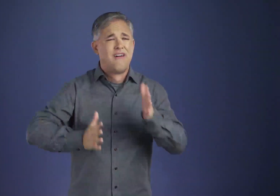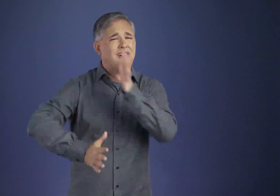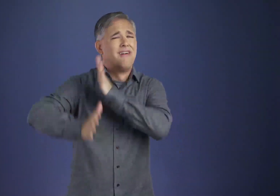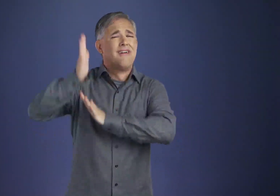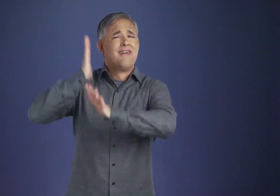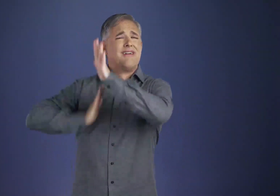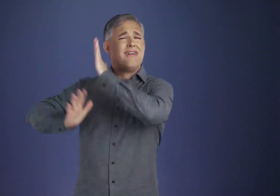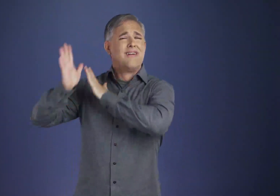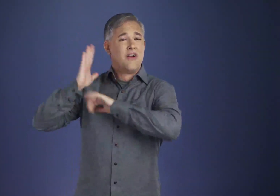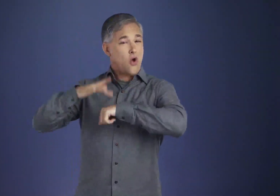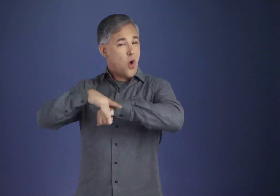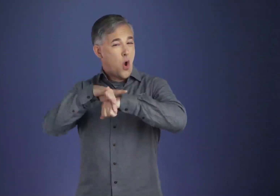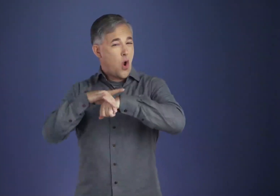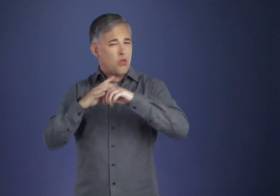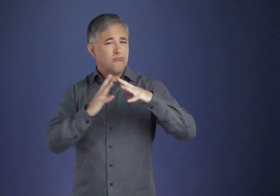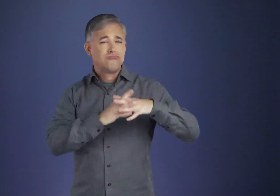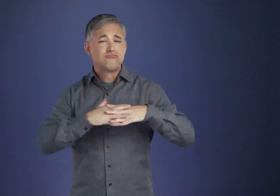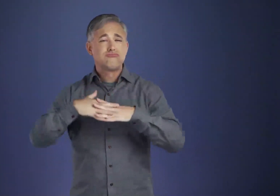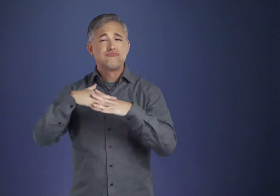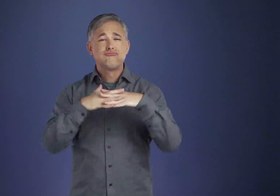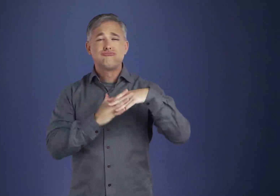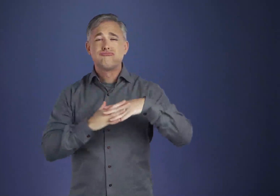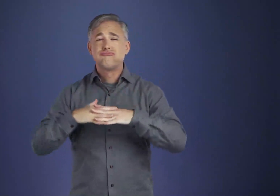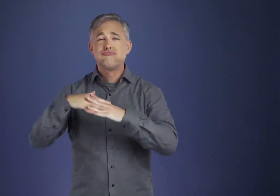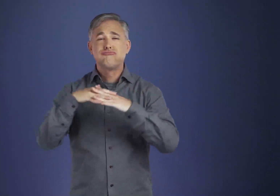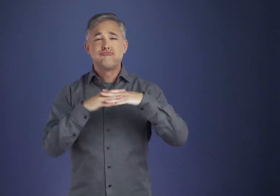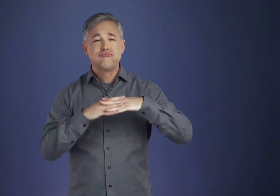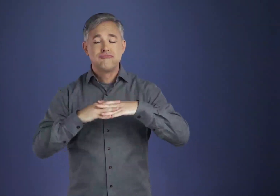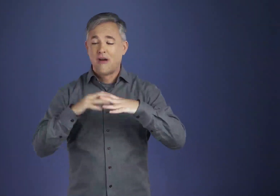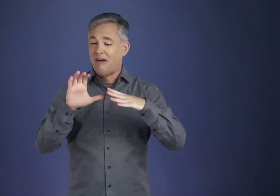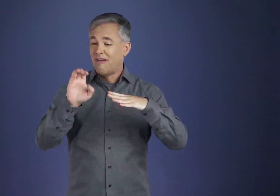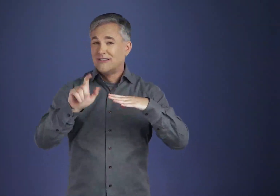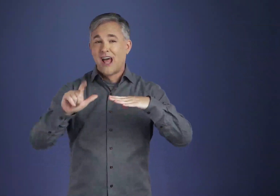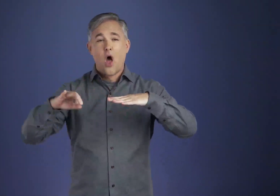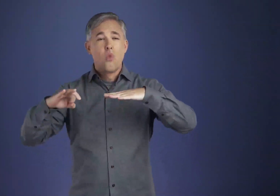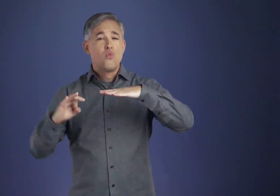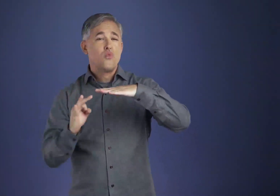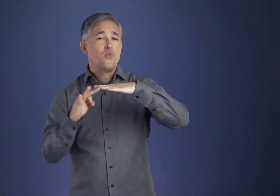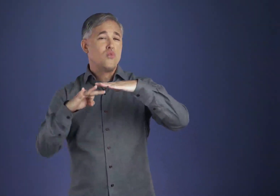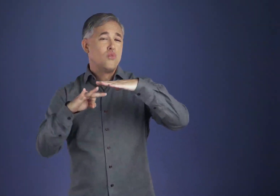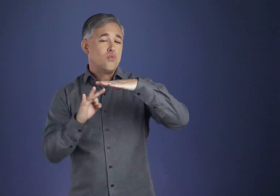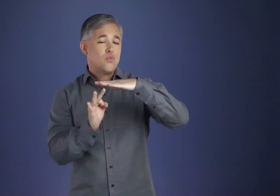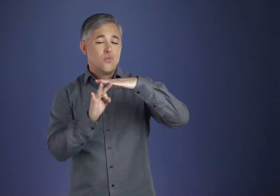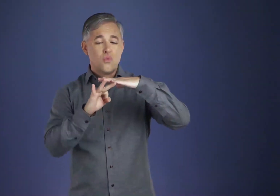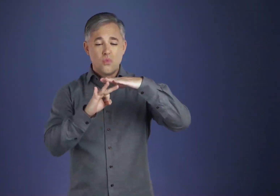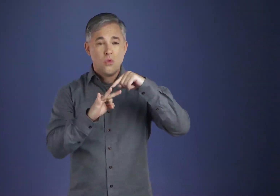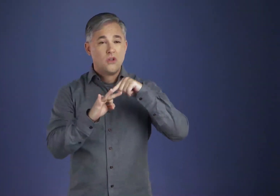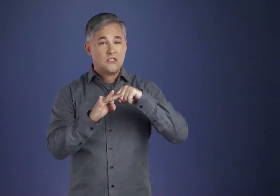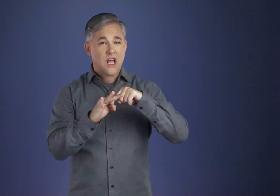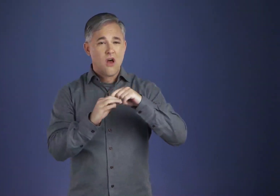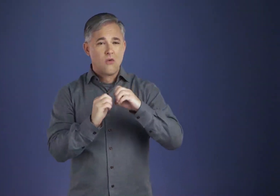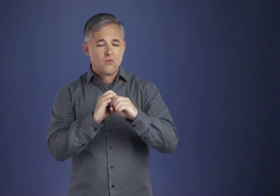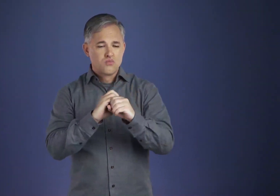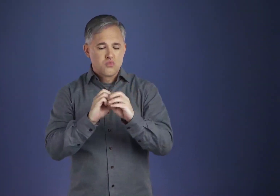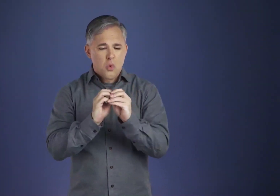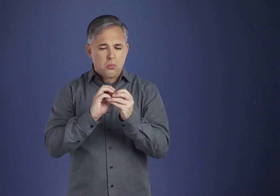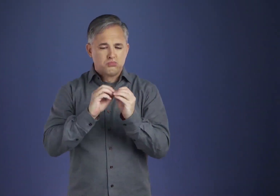threatened. It's bad enough, he thinks, to admit alcohol has him down for keeps. But now,